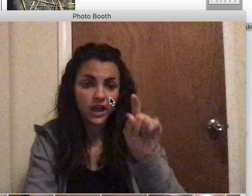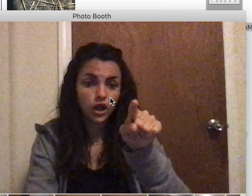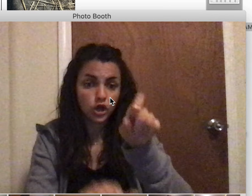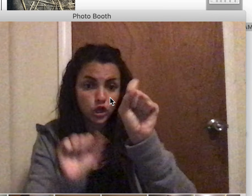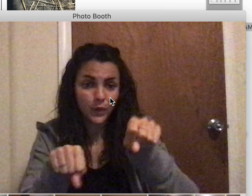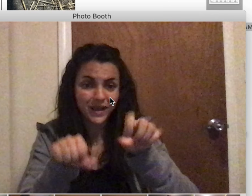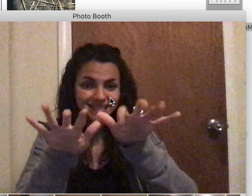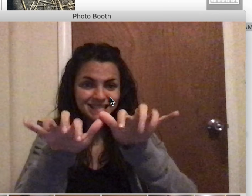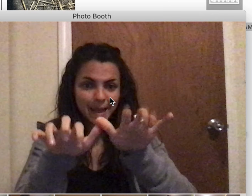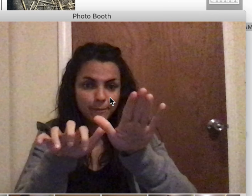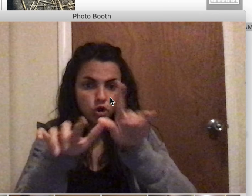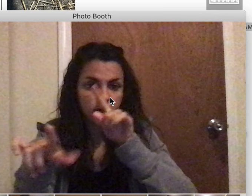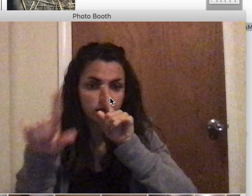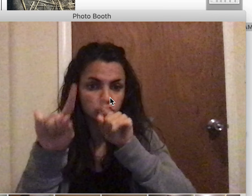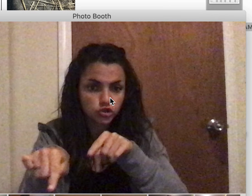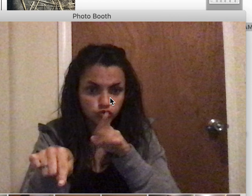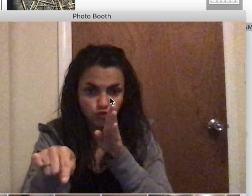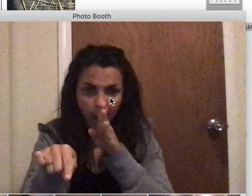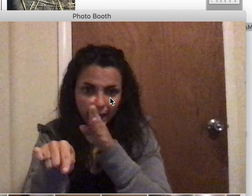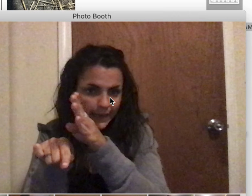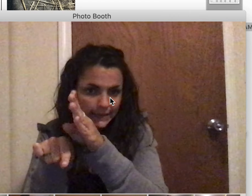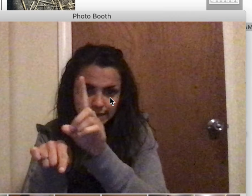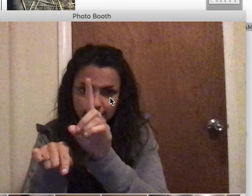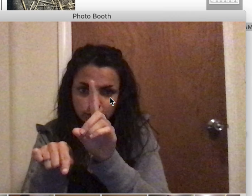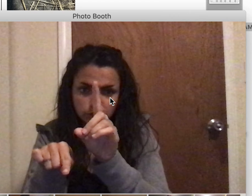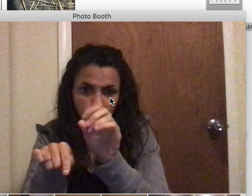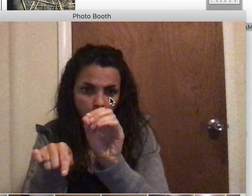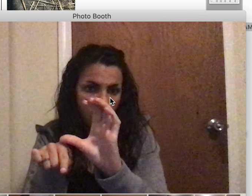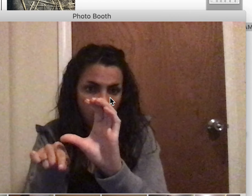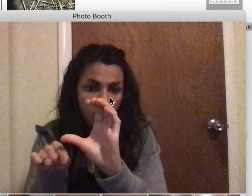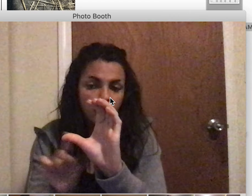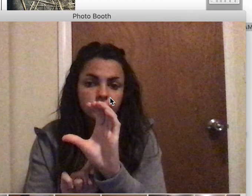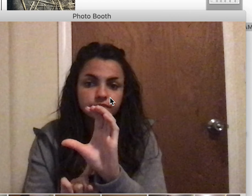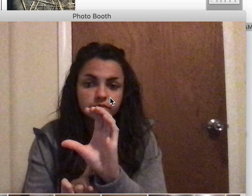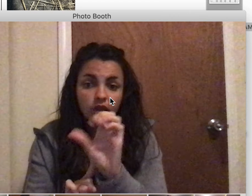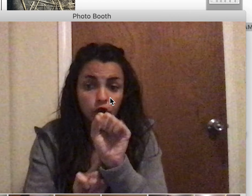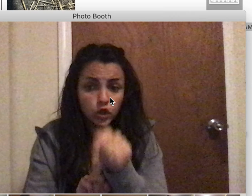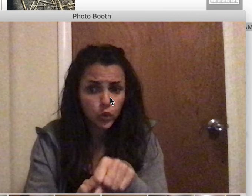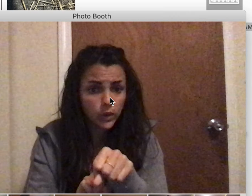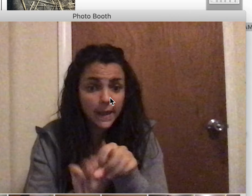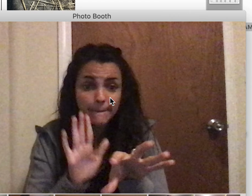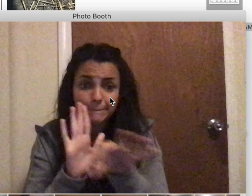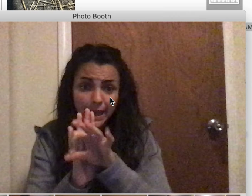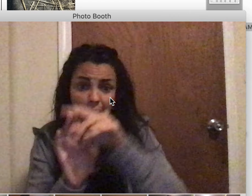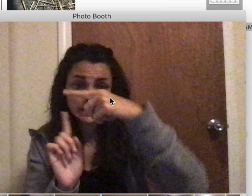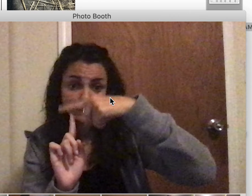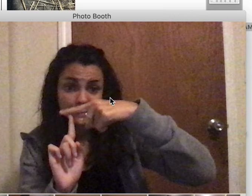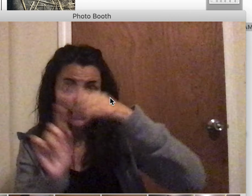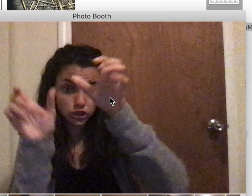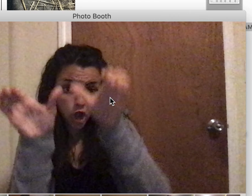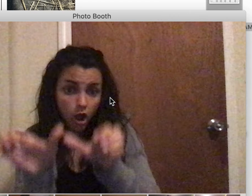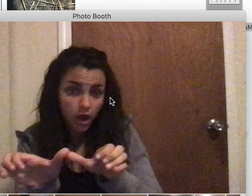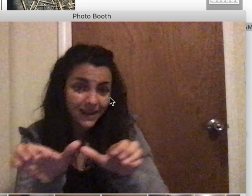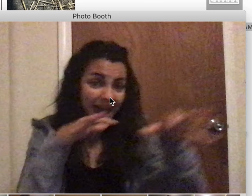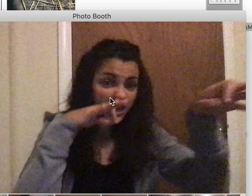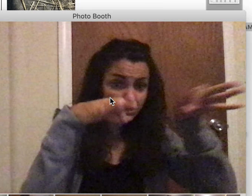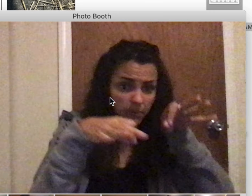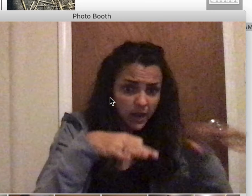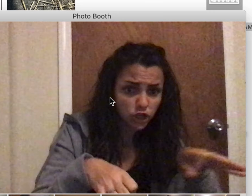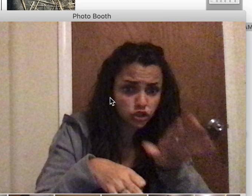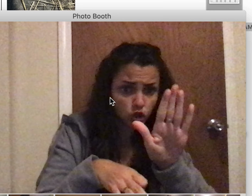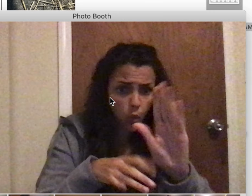Google document. Now, you can choose either method or you can do both. So right